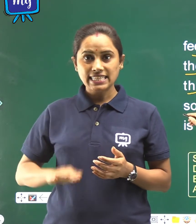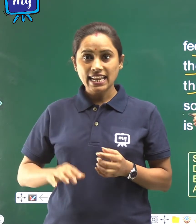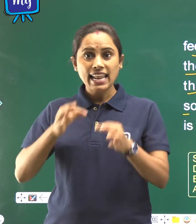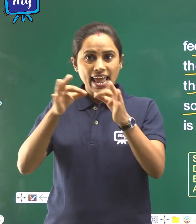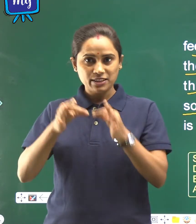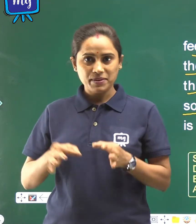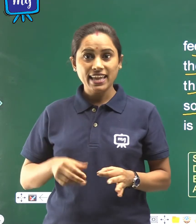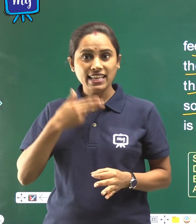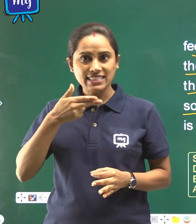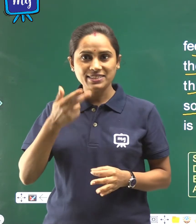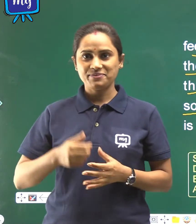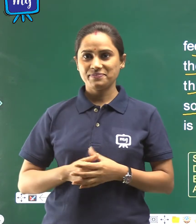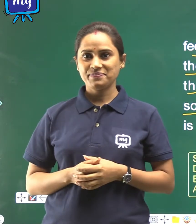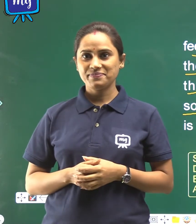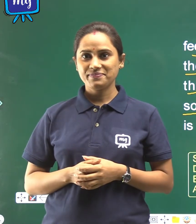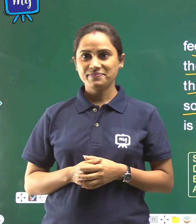explains